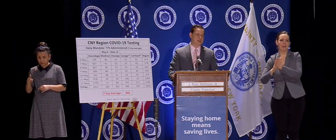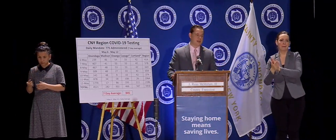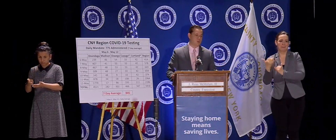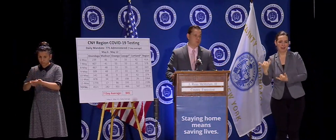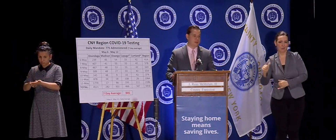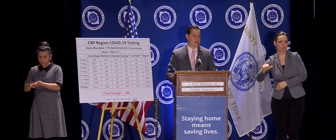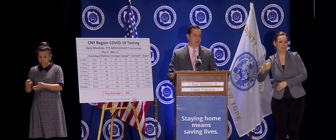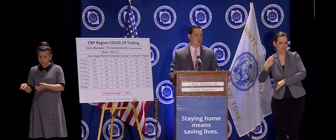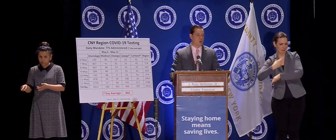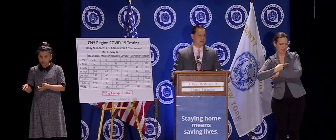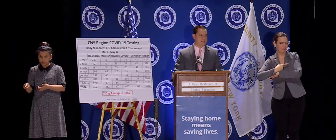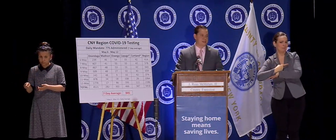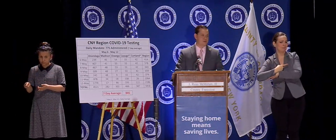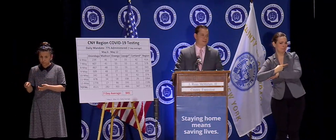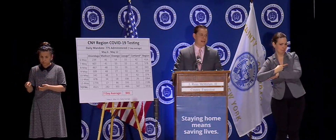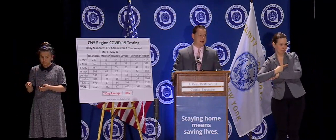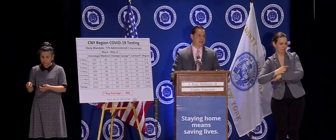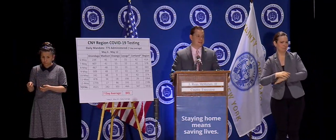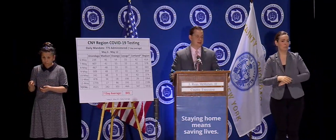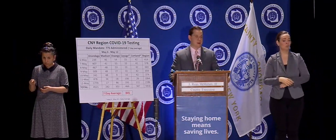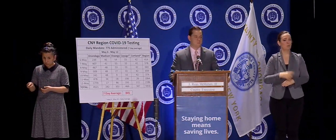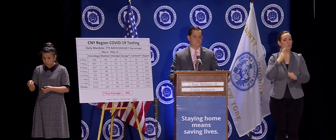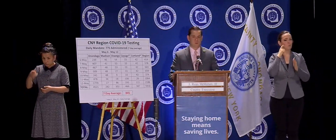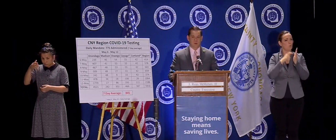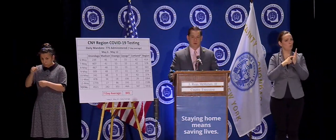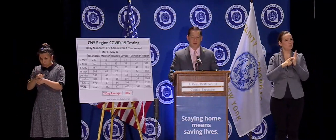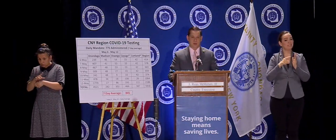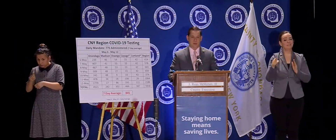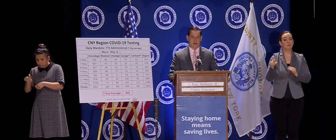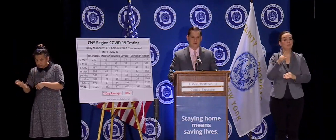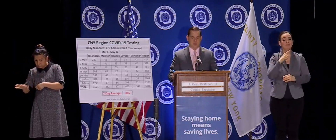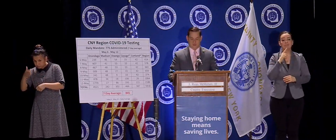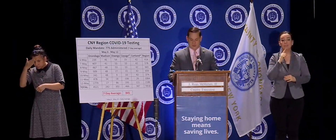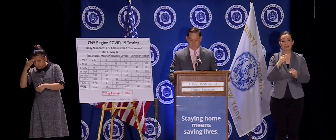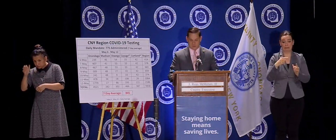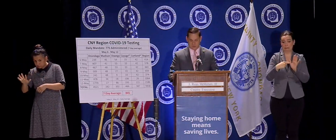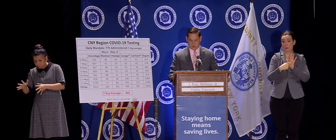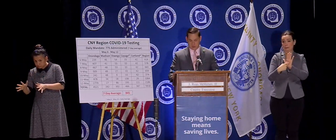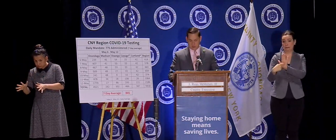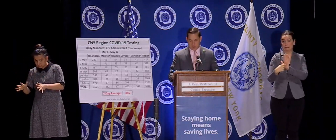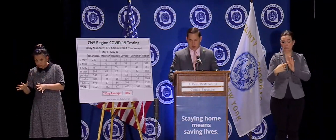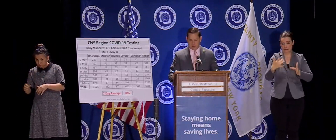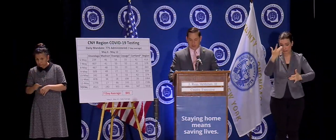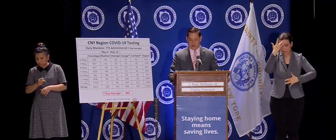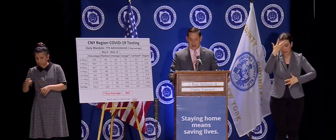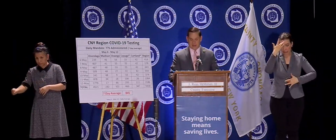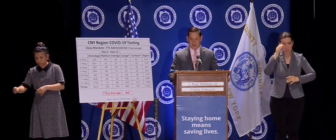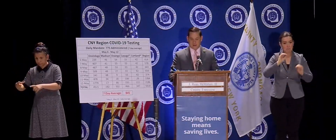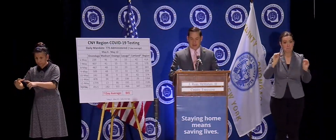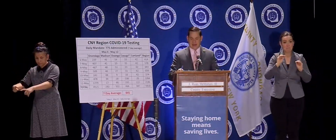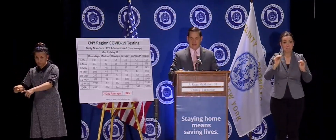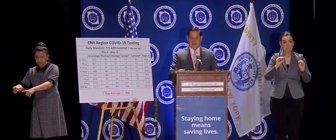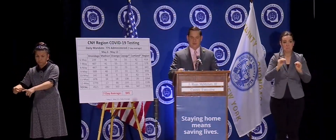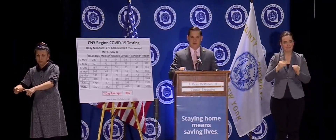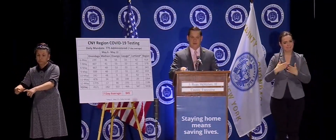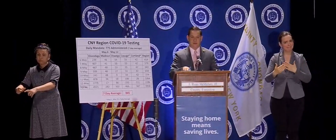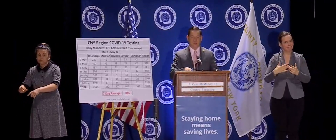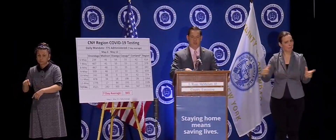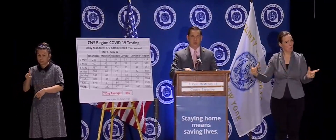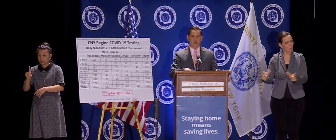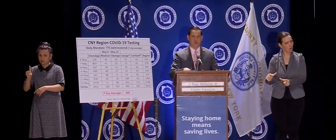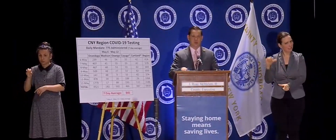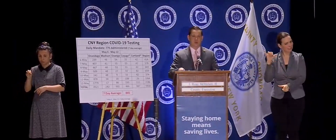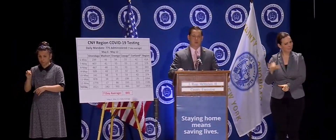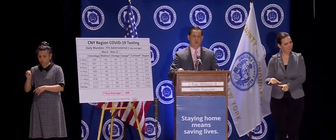individuals, they will be in a quarantine for 10 days now, and they may never have symptoms. But again,